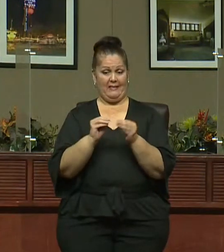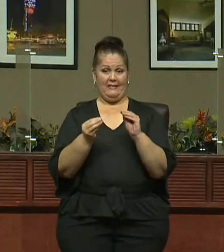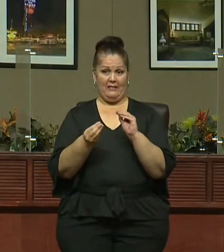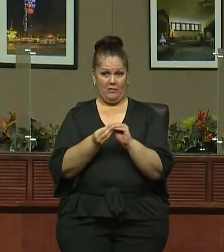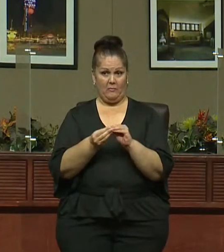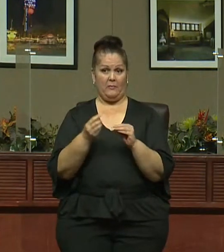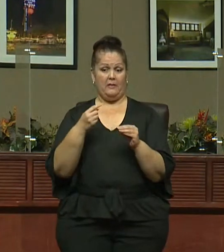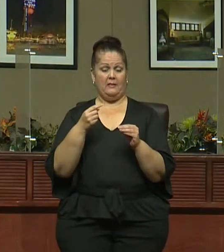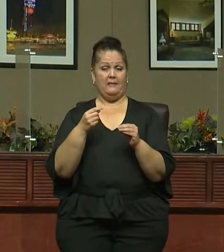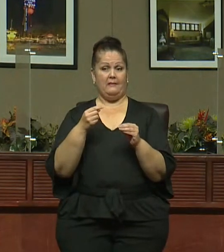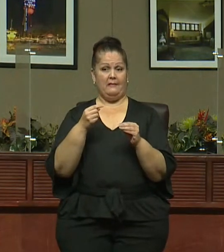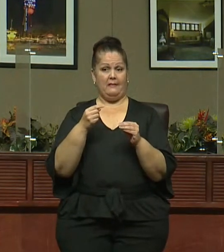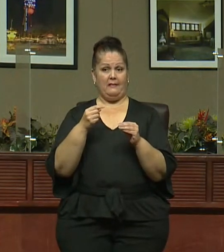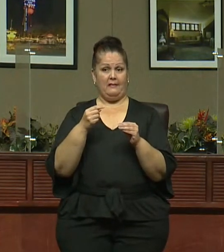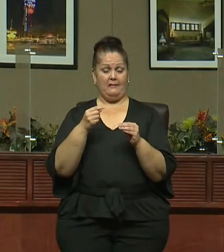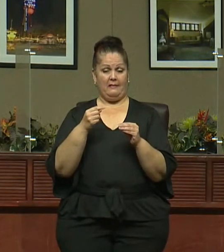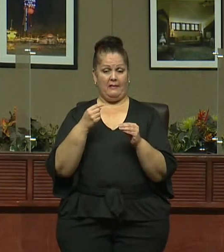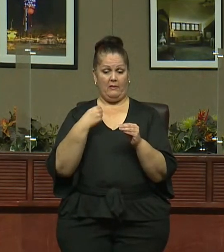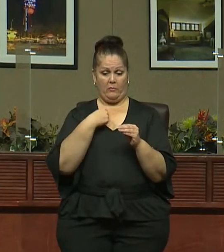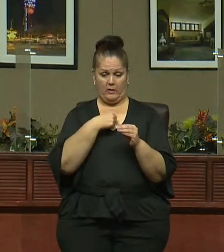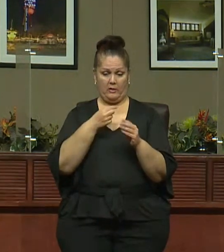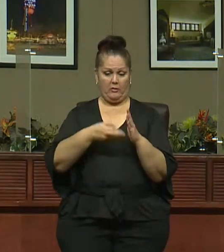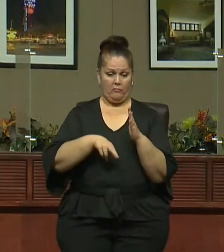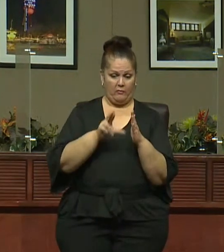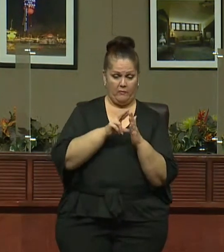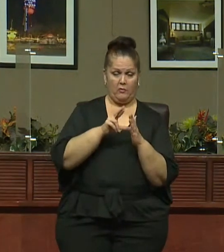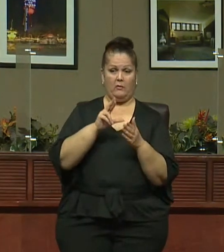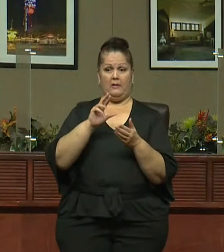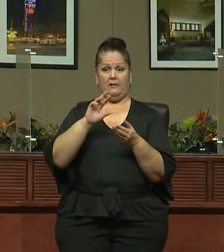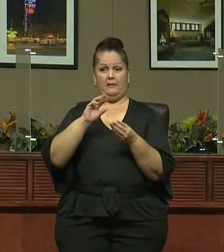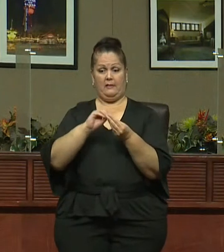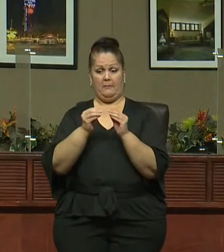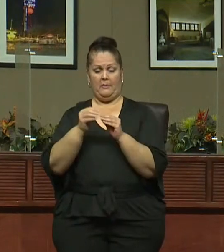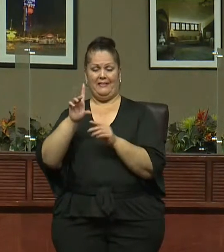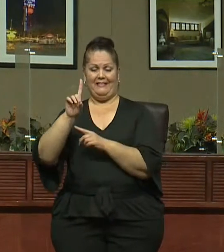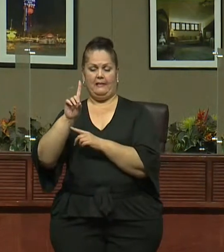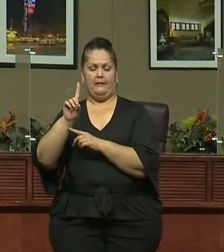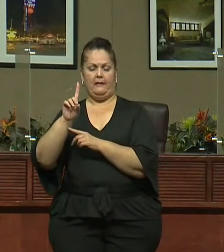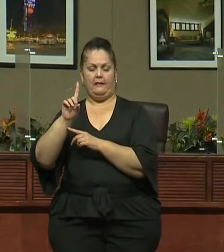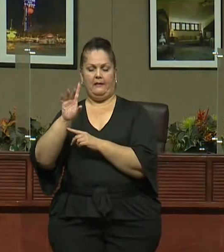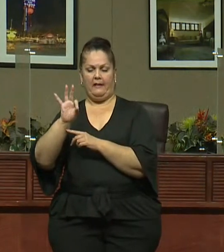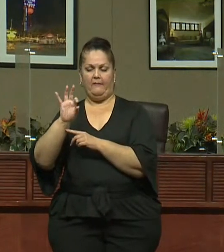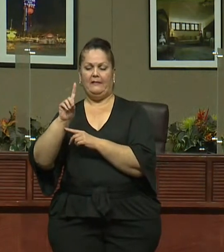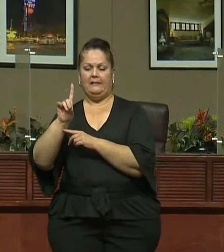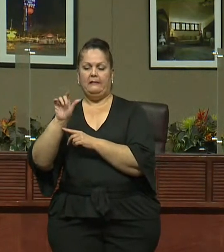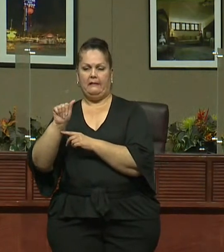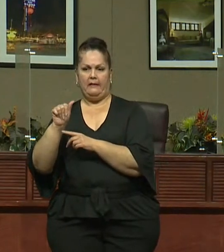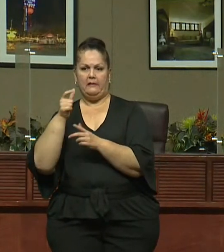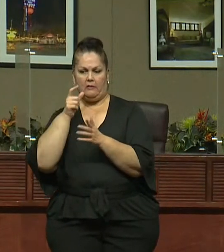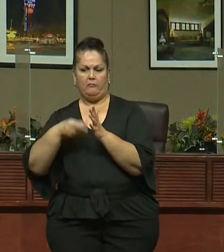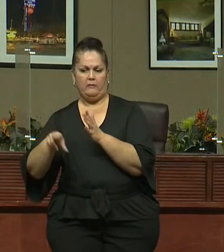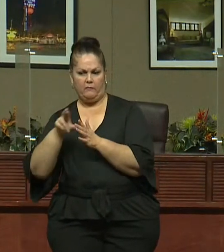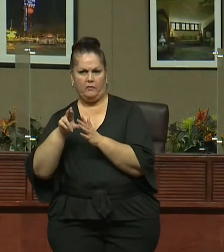to review, the data that the FDA is going to review, and the independent bodies that reviews those